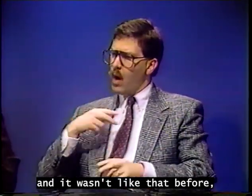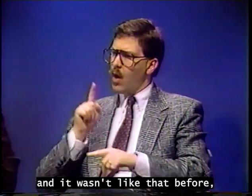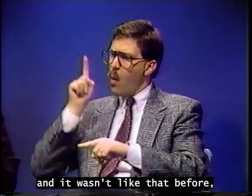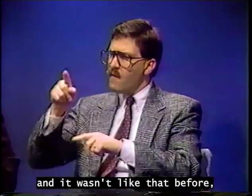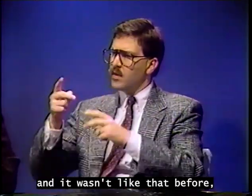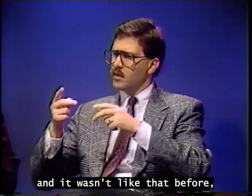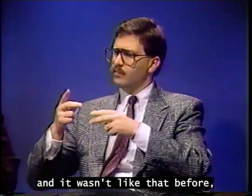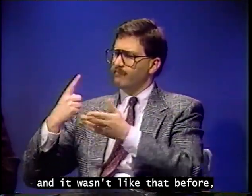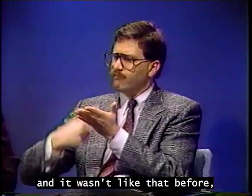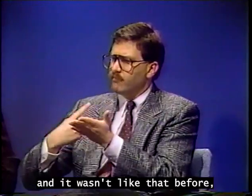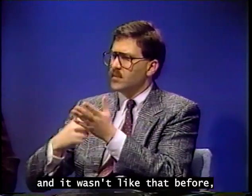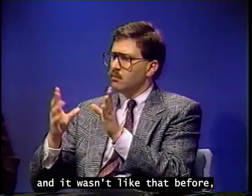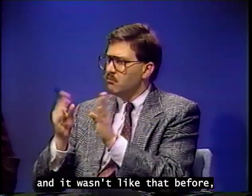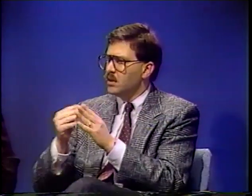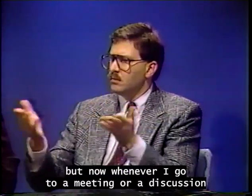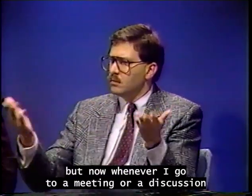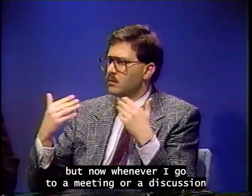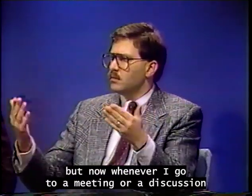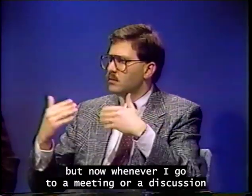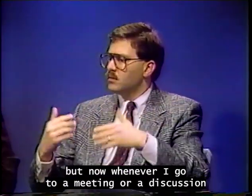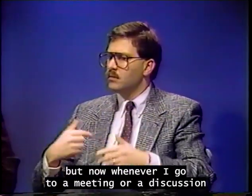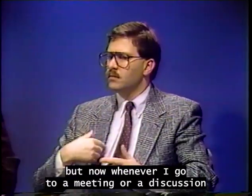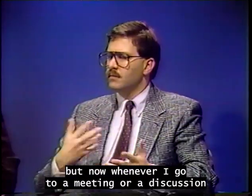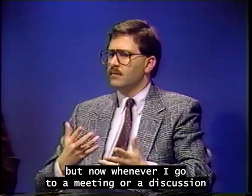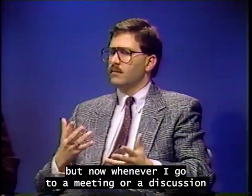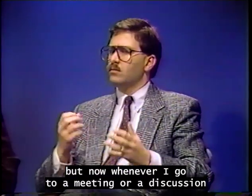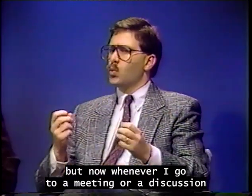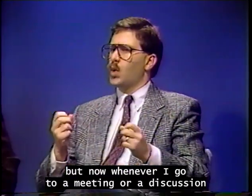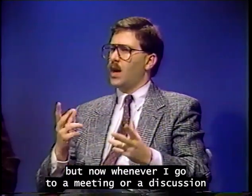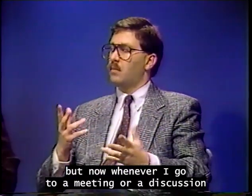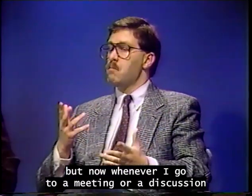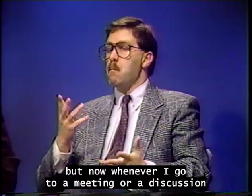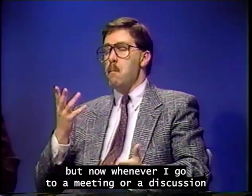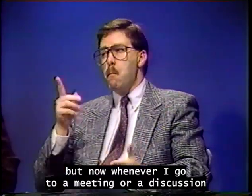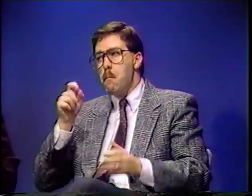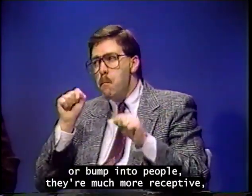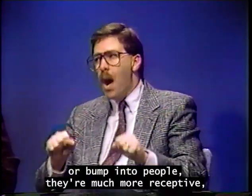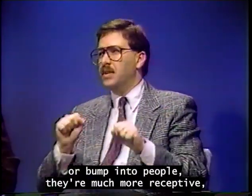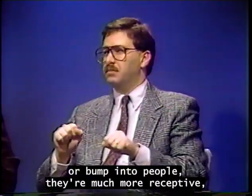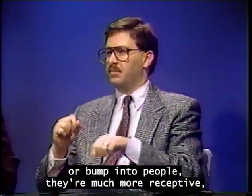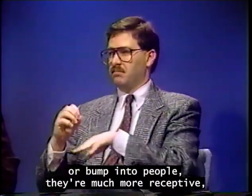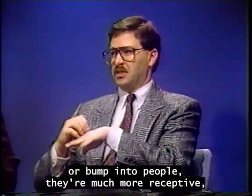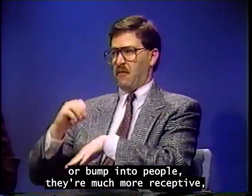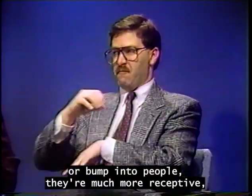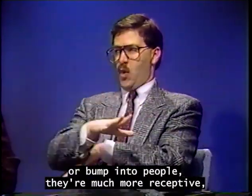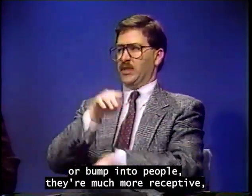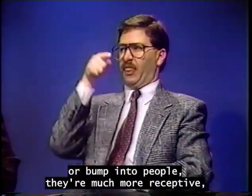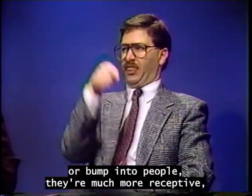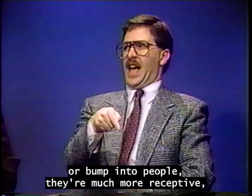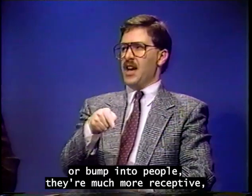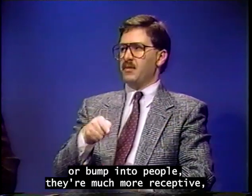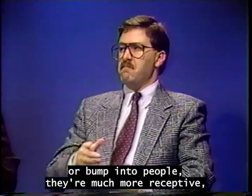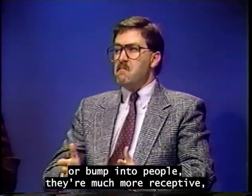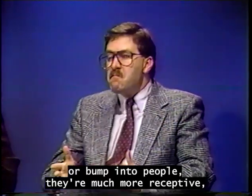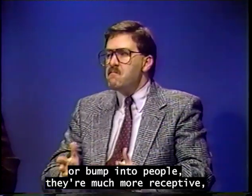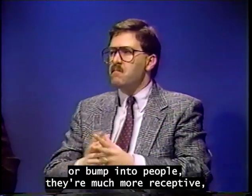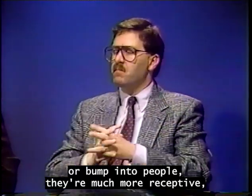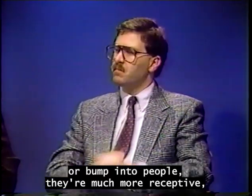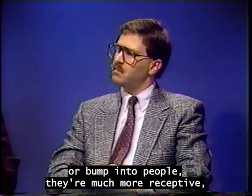before. But now whenever I go to a meeting or a discussion or bump into people, they're much more